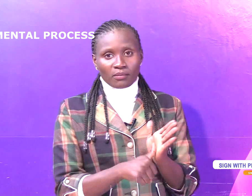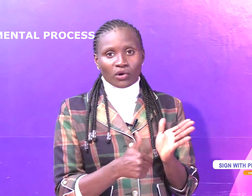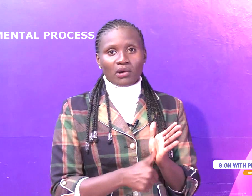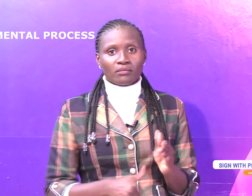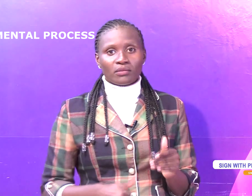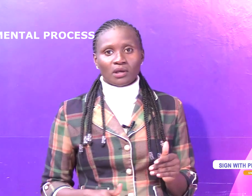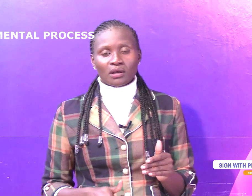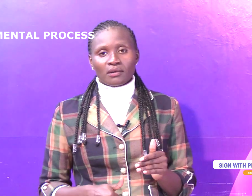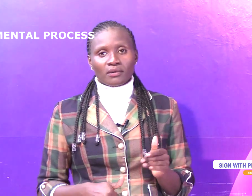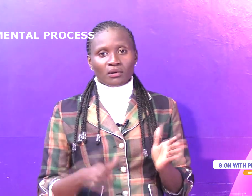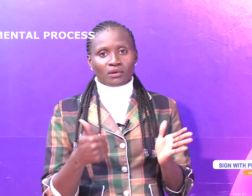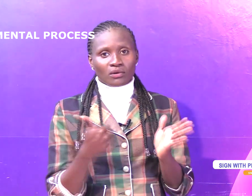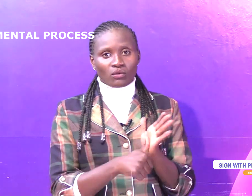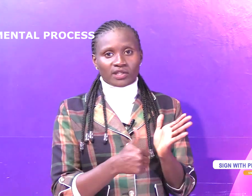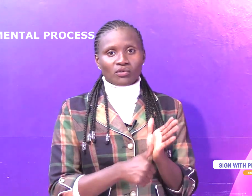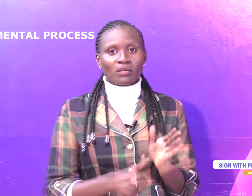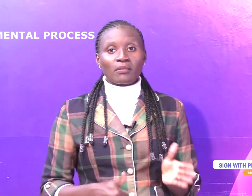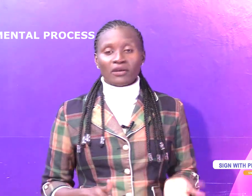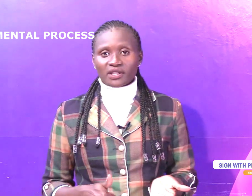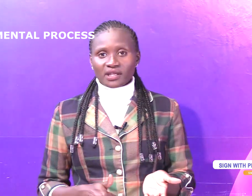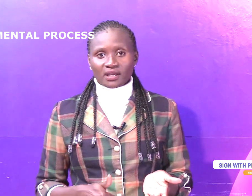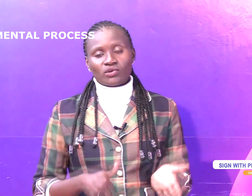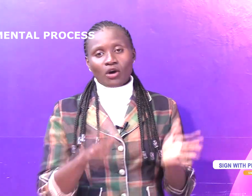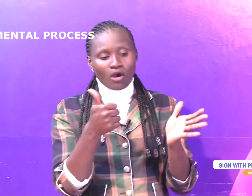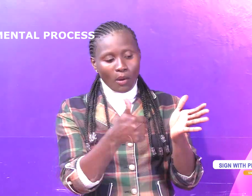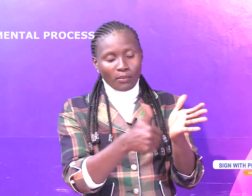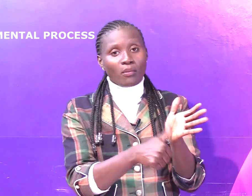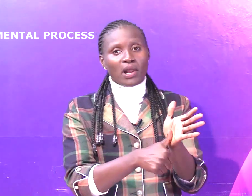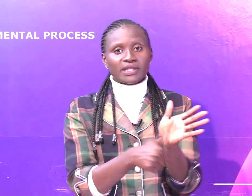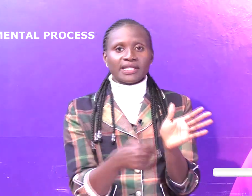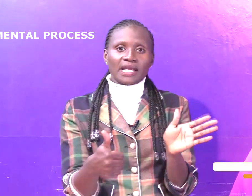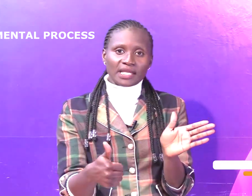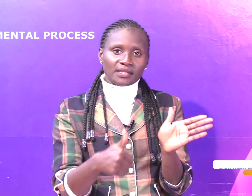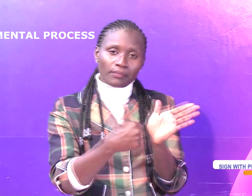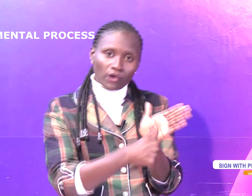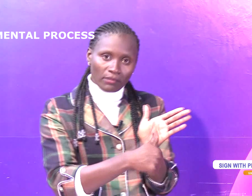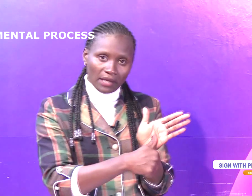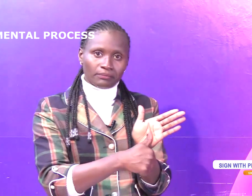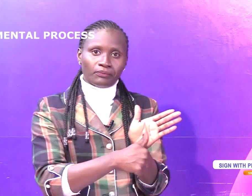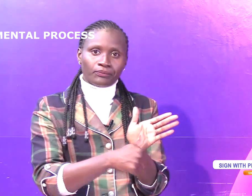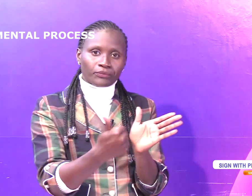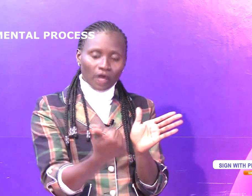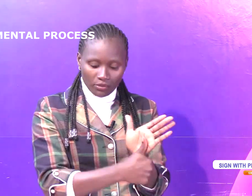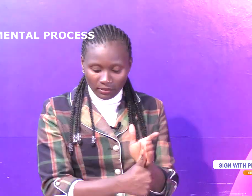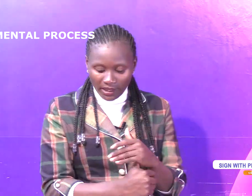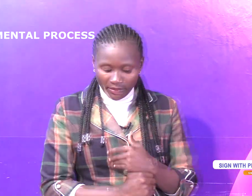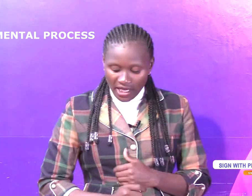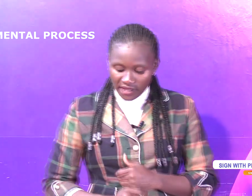Problem. What problem are you facing? So problem, it is like this, problem, problem. And then you also